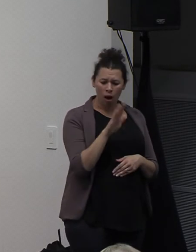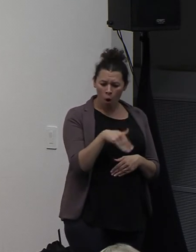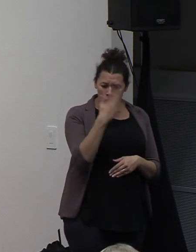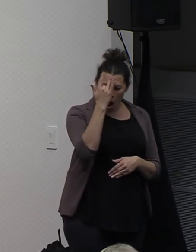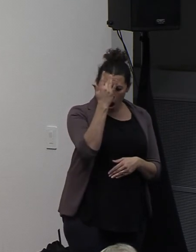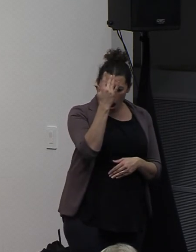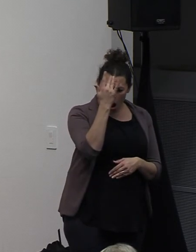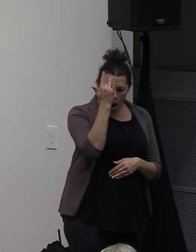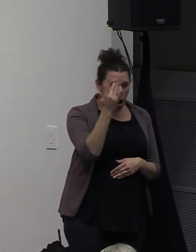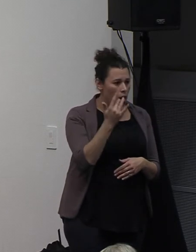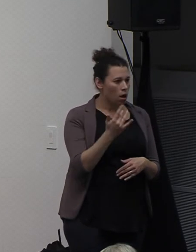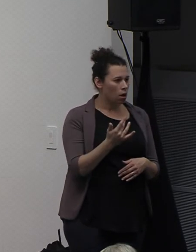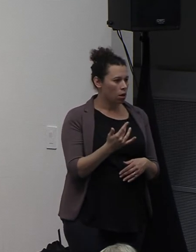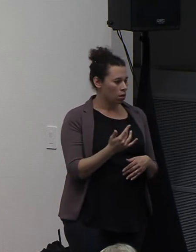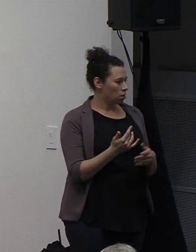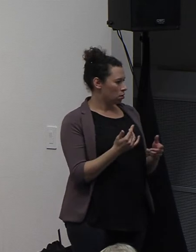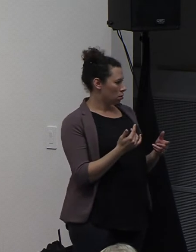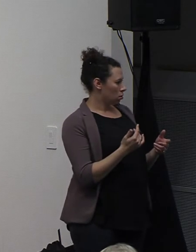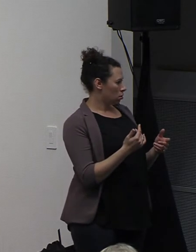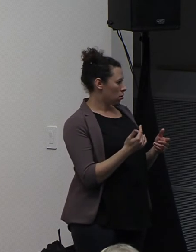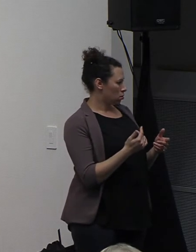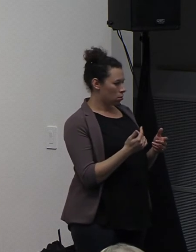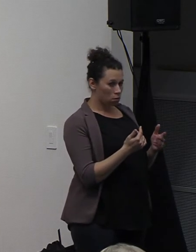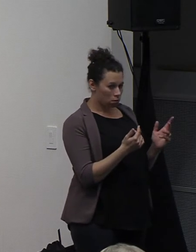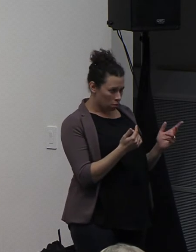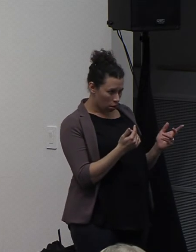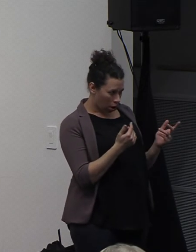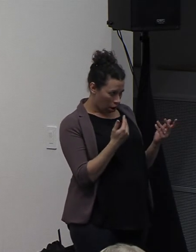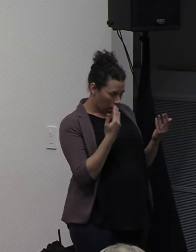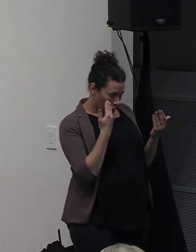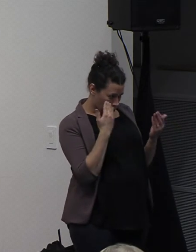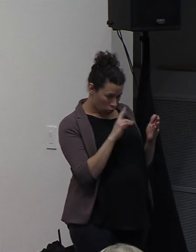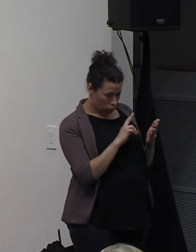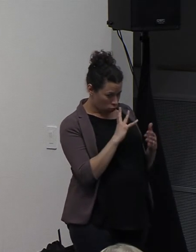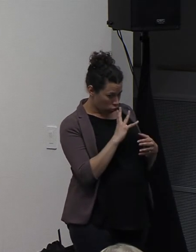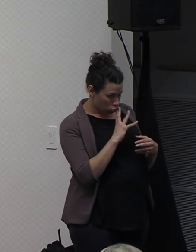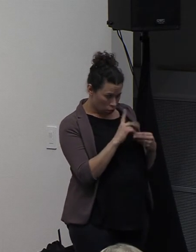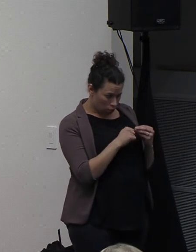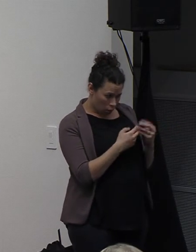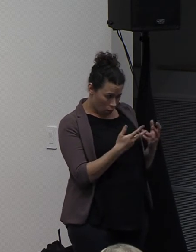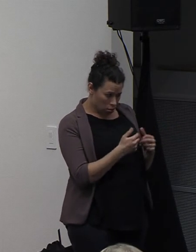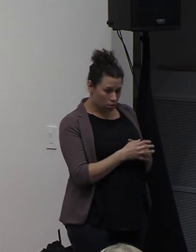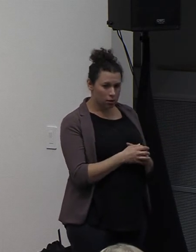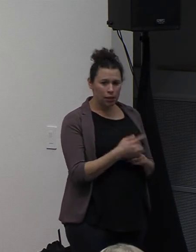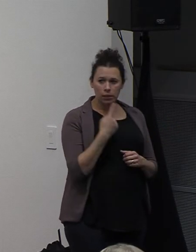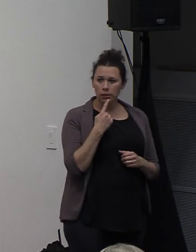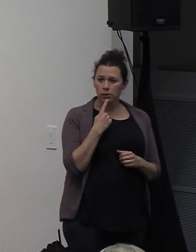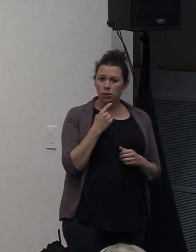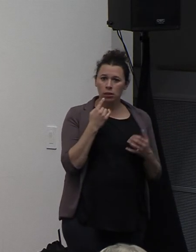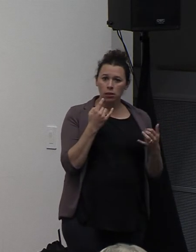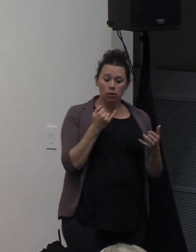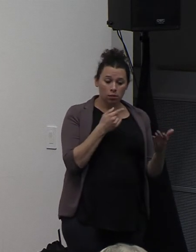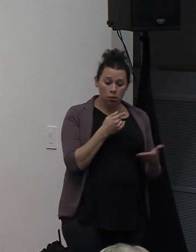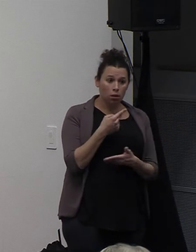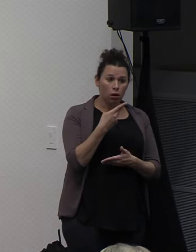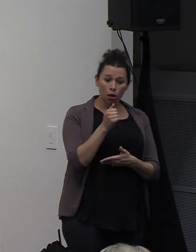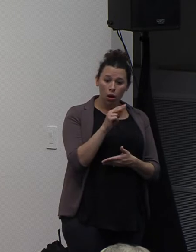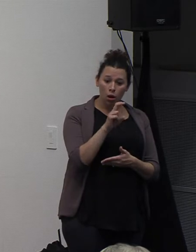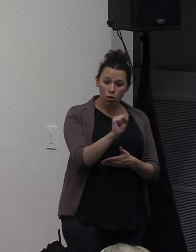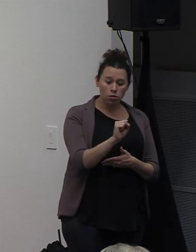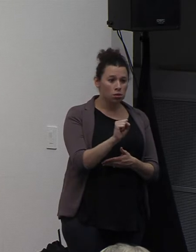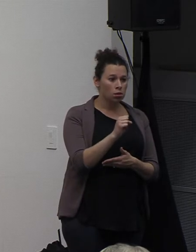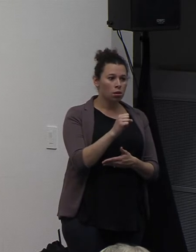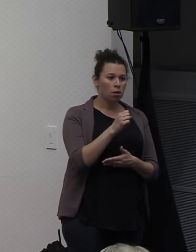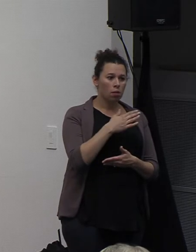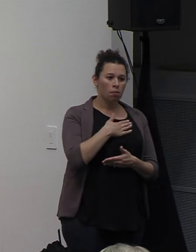what you done? And I say, sir, I don't know what you mean, you know. And he said, this is Horst, my old